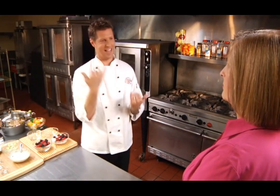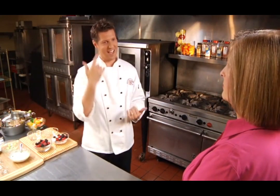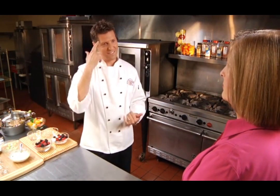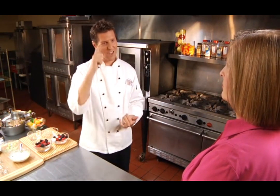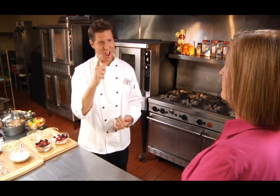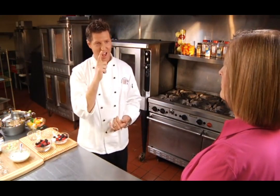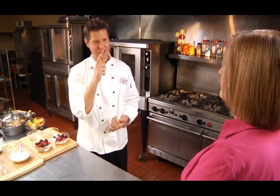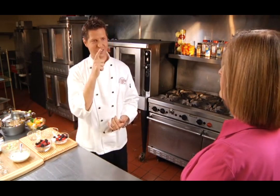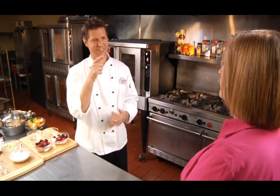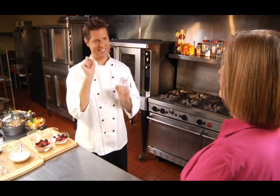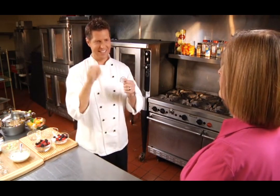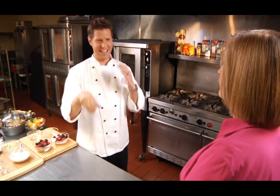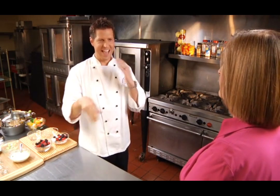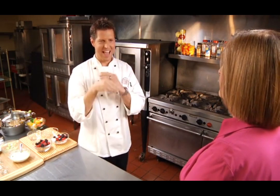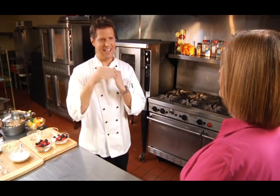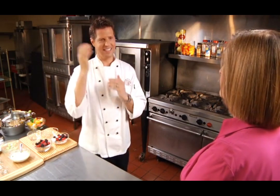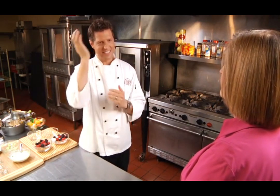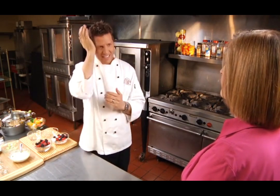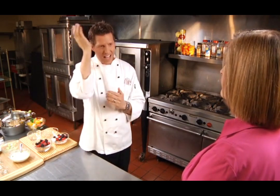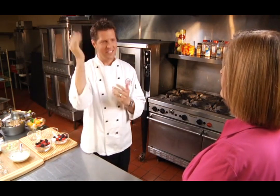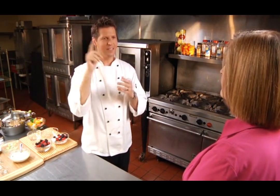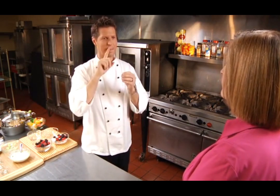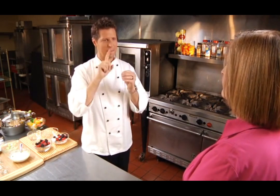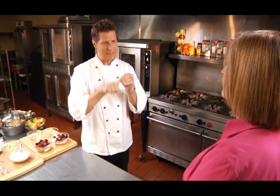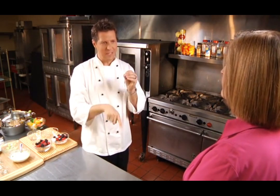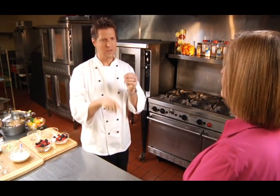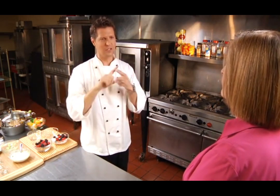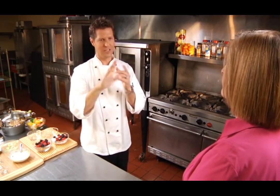For lunch, you can add lettuce and tomato to your sandwich.